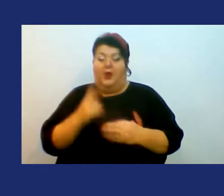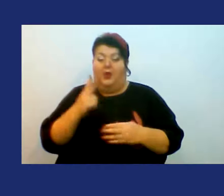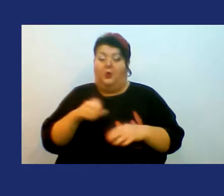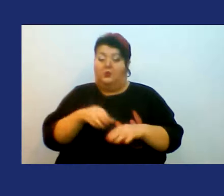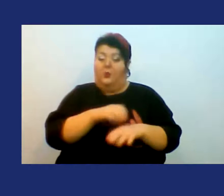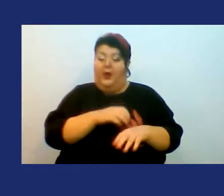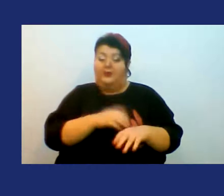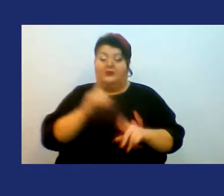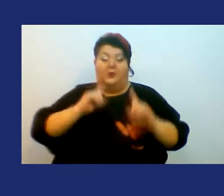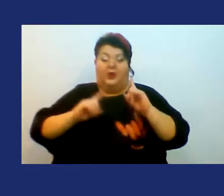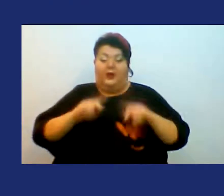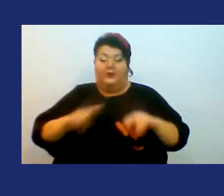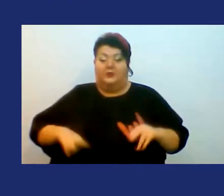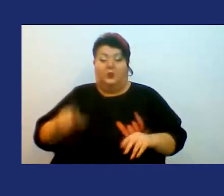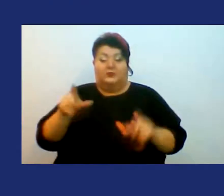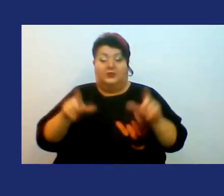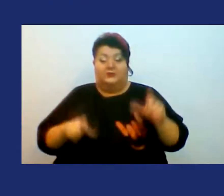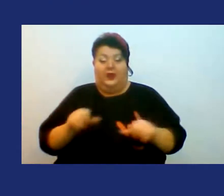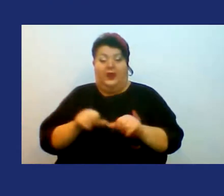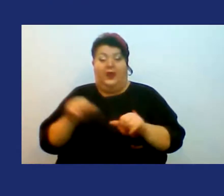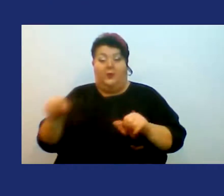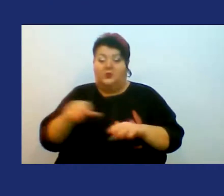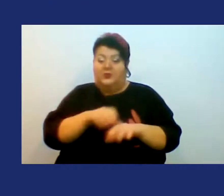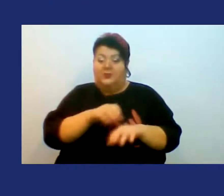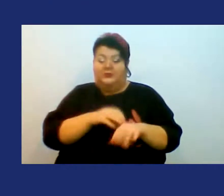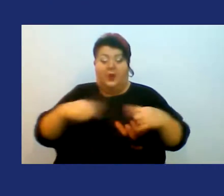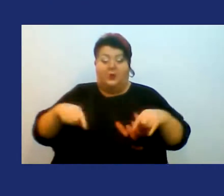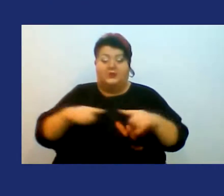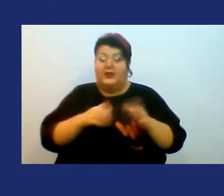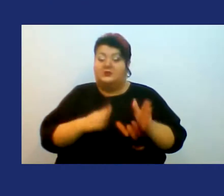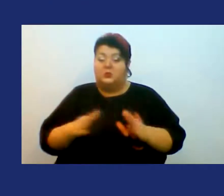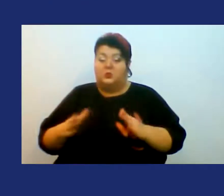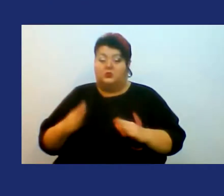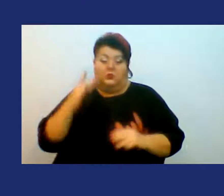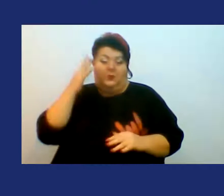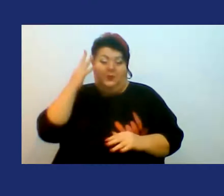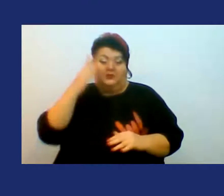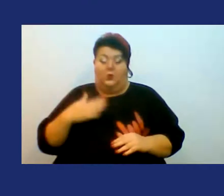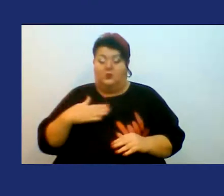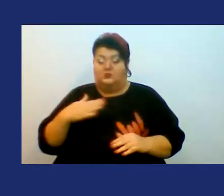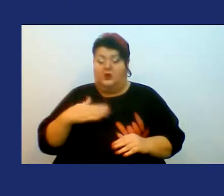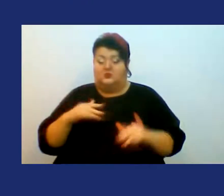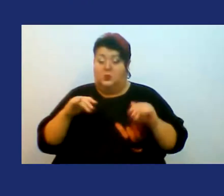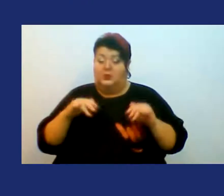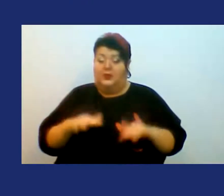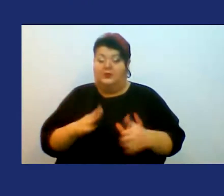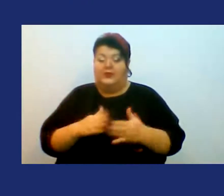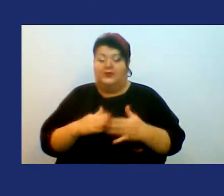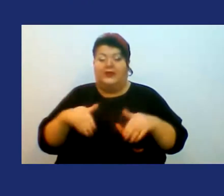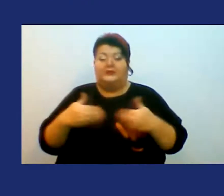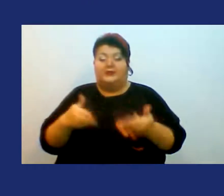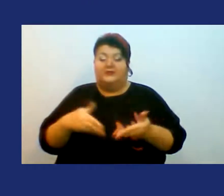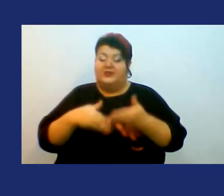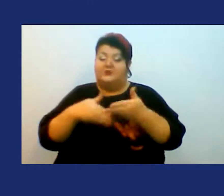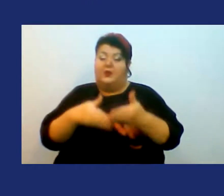apolitical democracy and elections assistance. My name is Meredith Applegate, and I am the program advisor for IFES